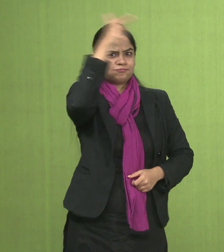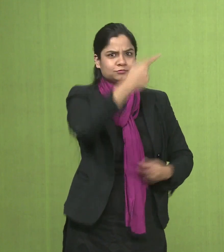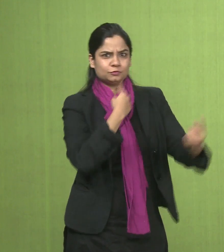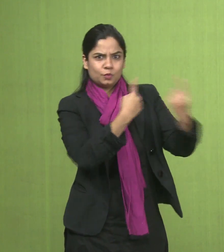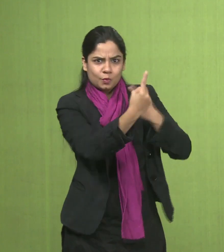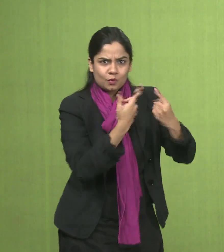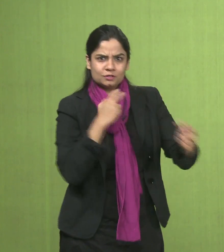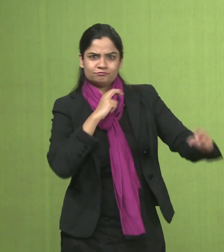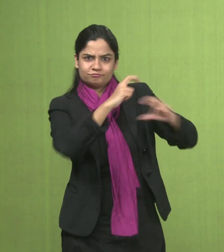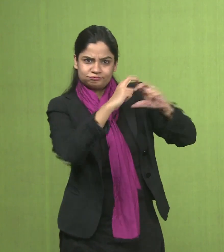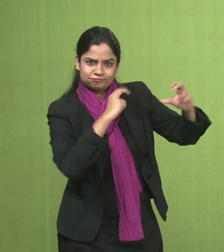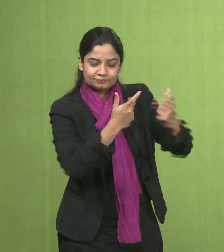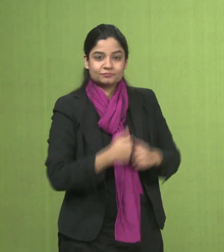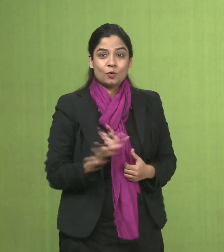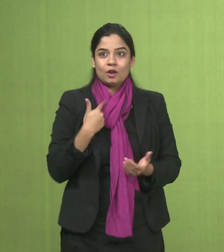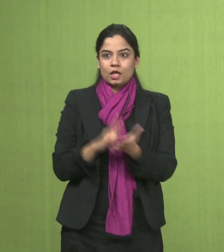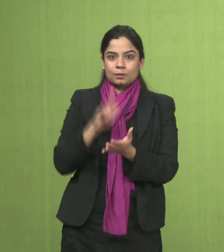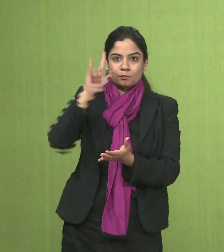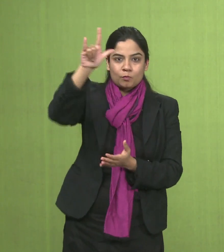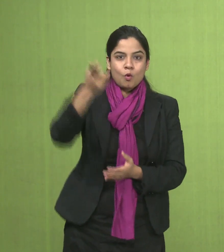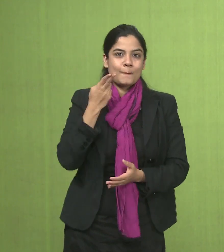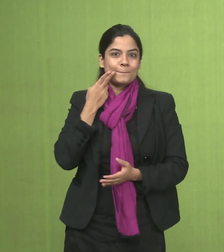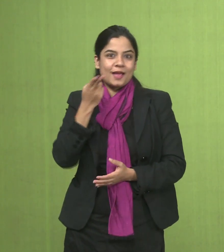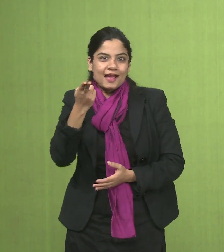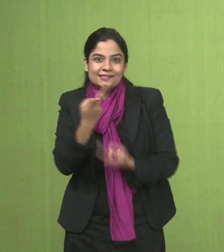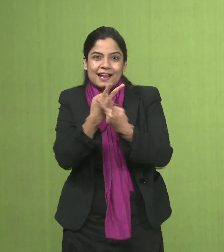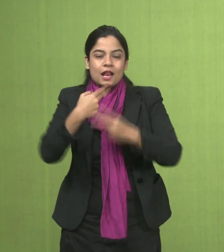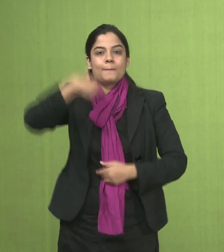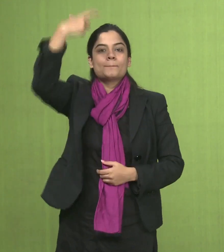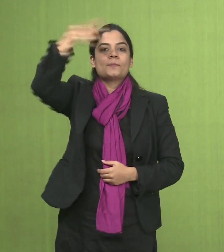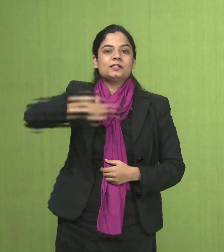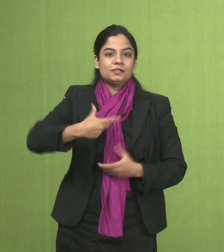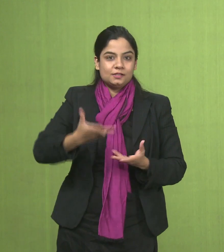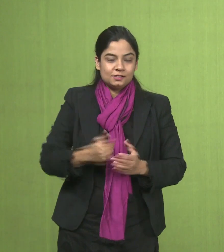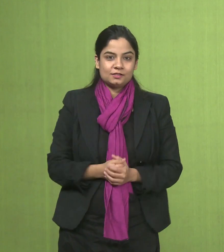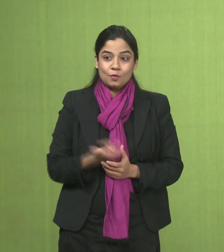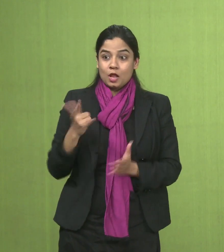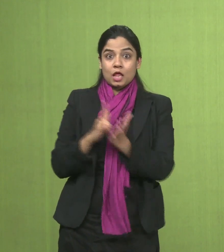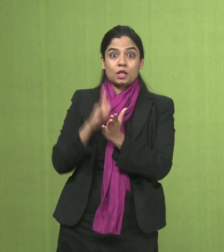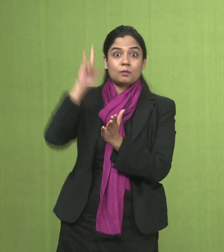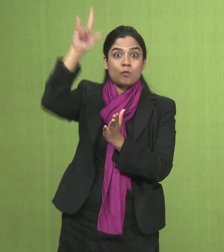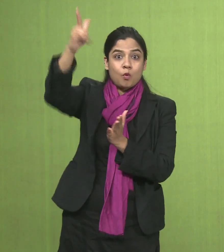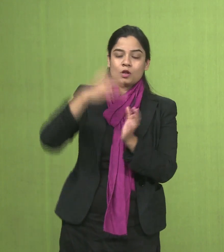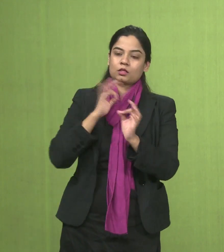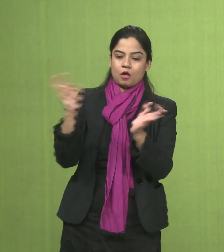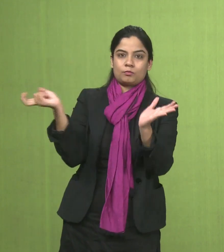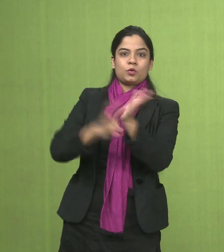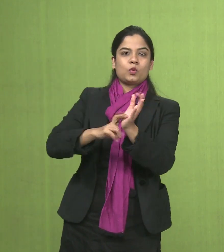to the market is a consumer. We are having a communication there. We are also buying services like flight tickets.